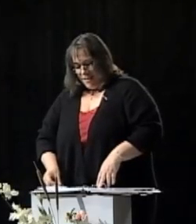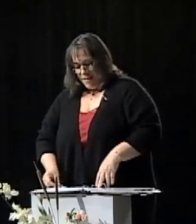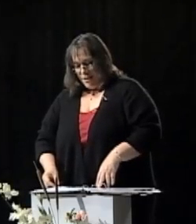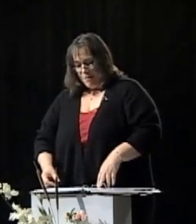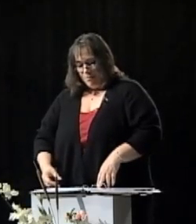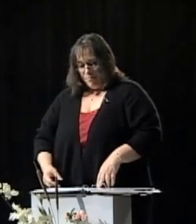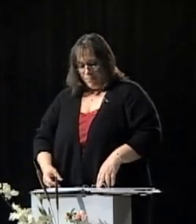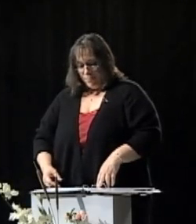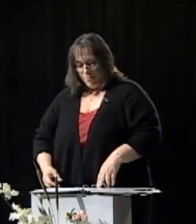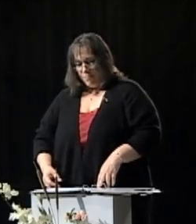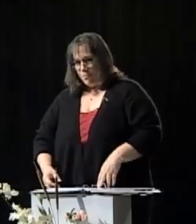Do